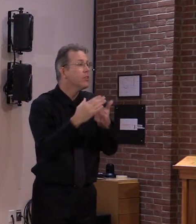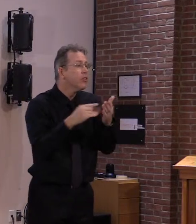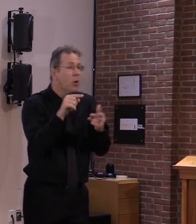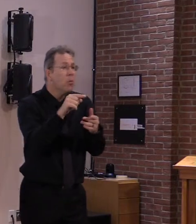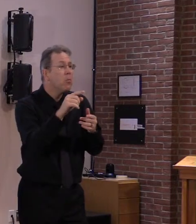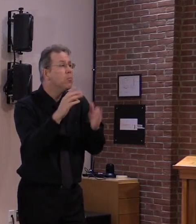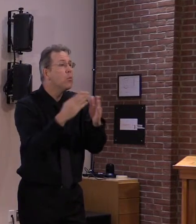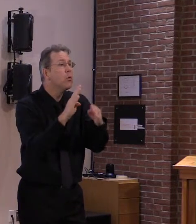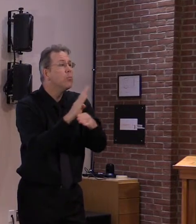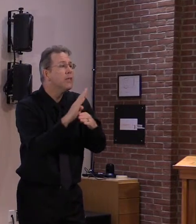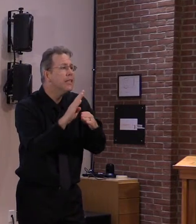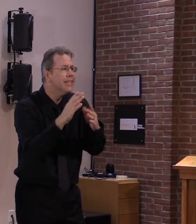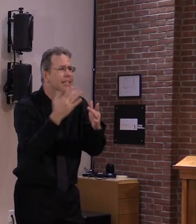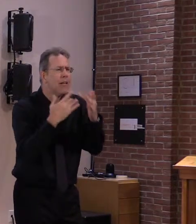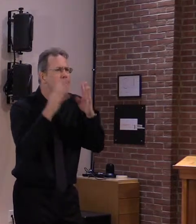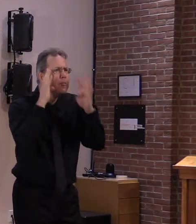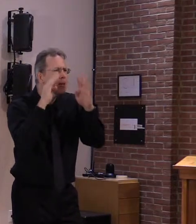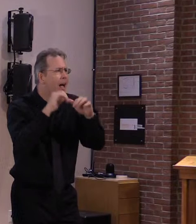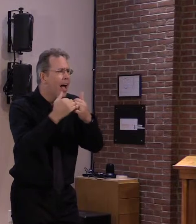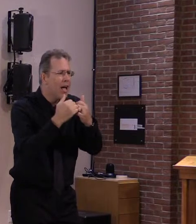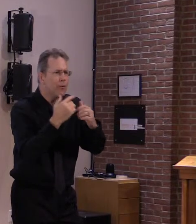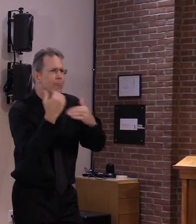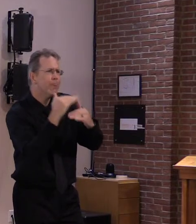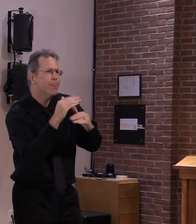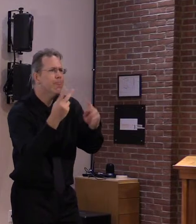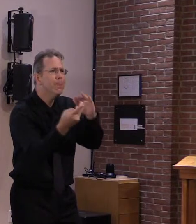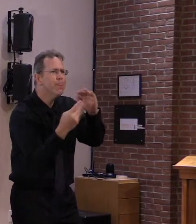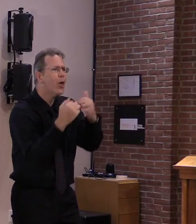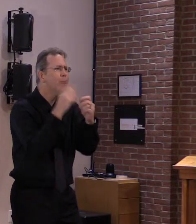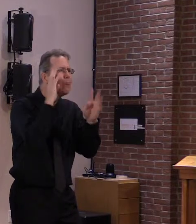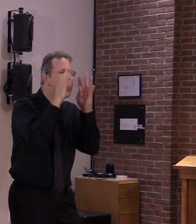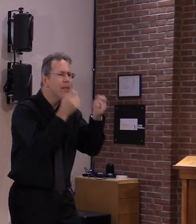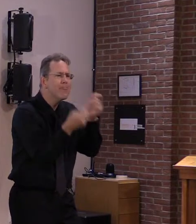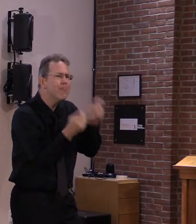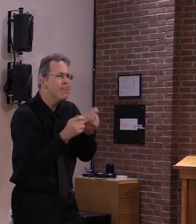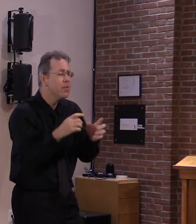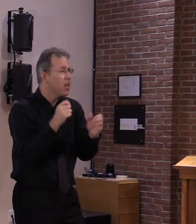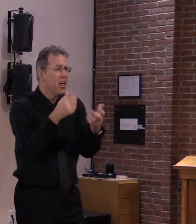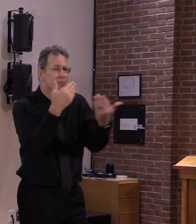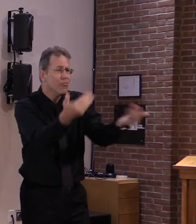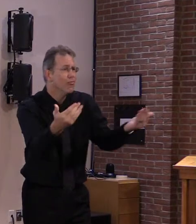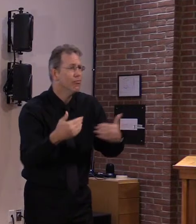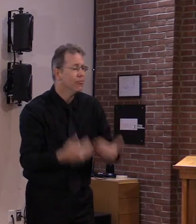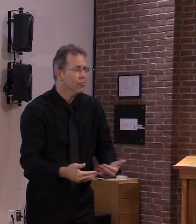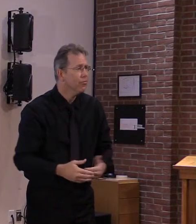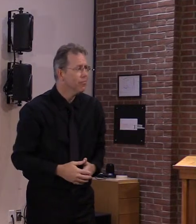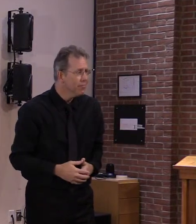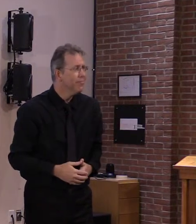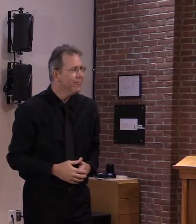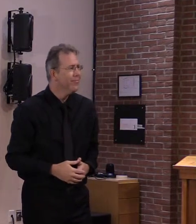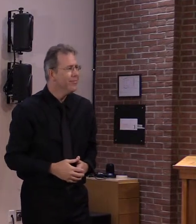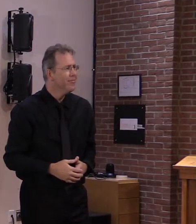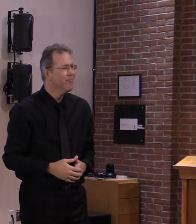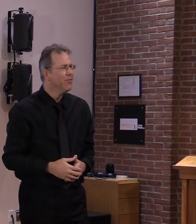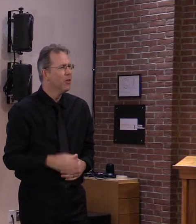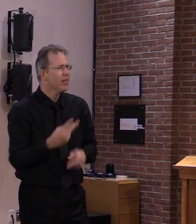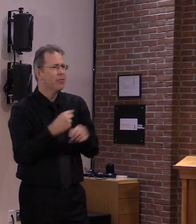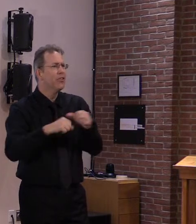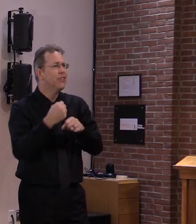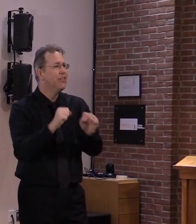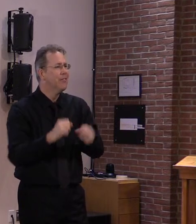positive results were the results of facility-wide testing. Their current case numbers are 14 residents and